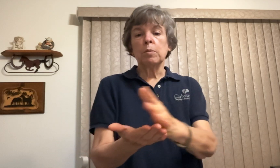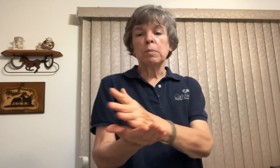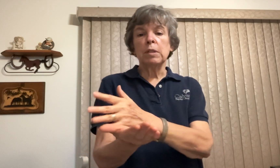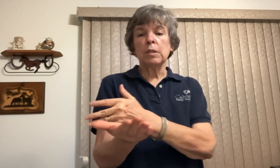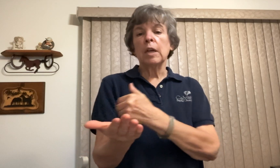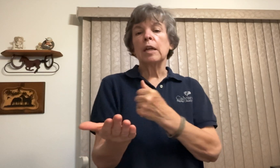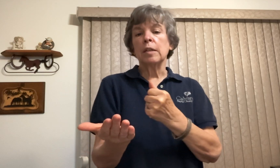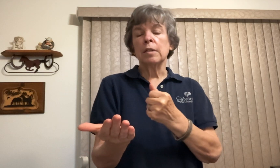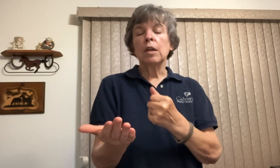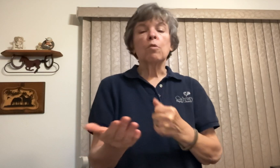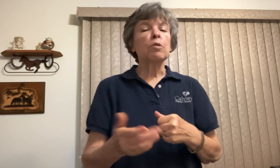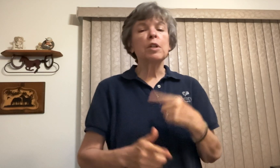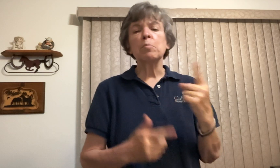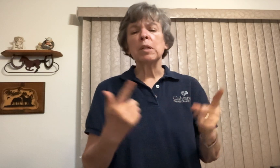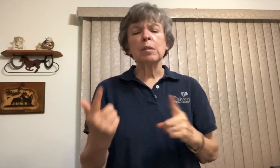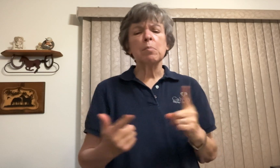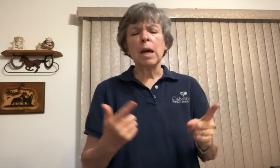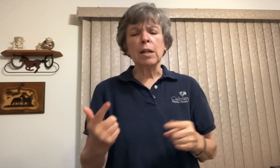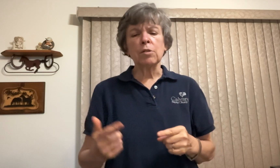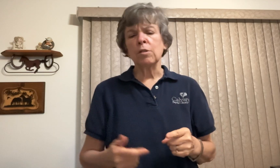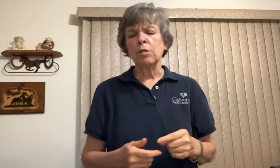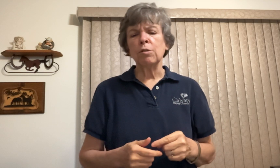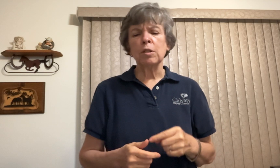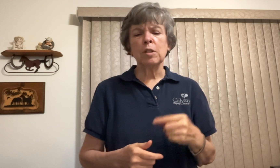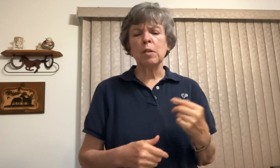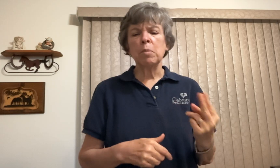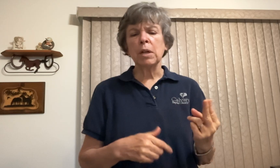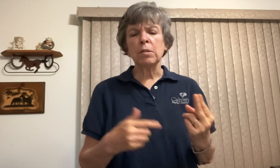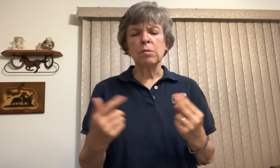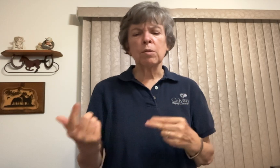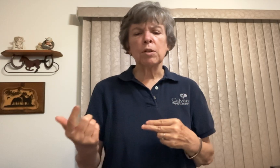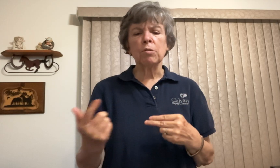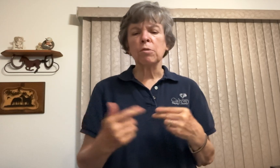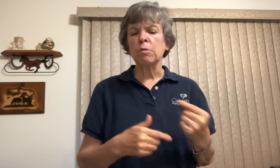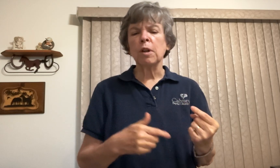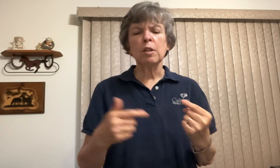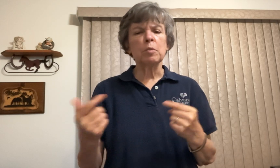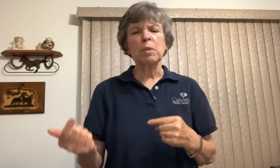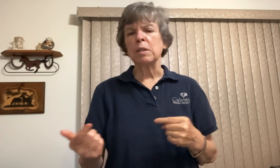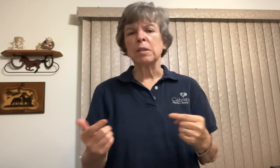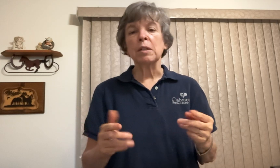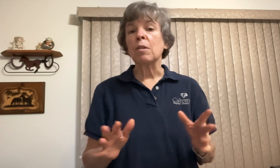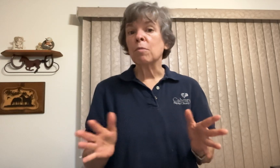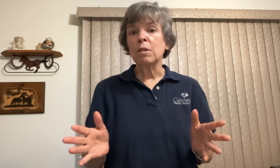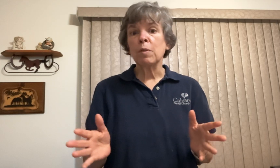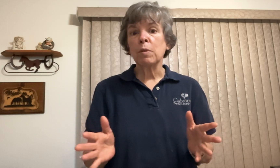means gain. Or you can mix and match, and you can say best treasure or greatest blessing, whatever you want to